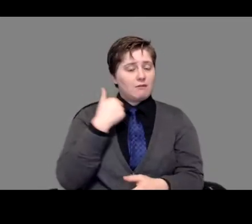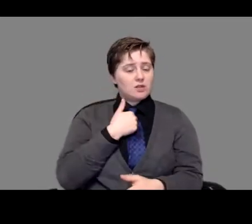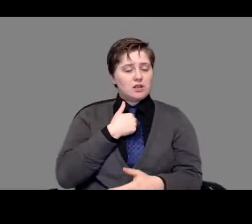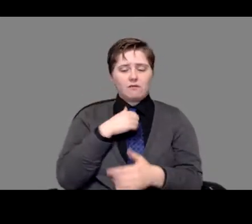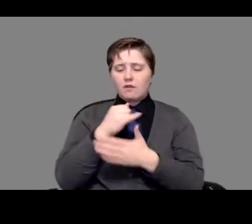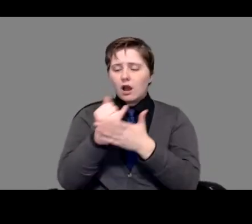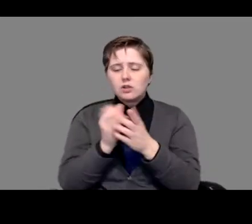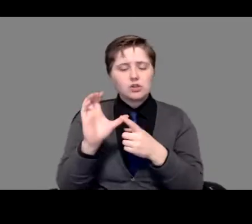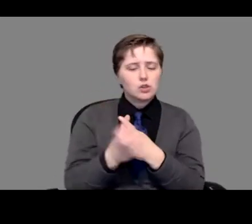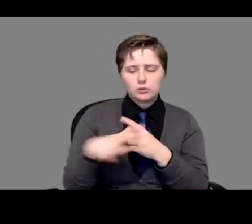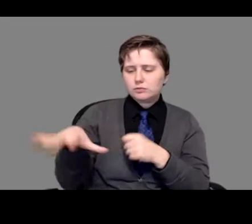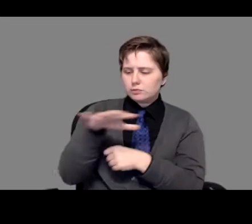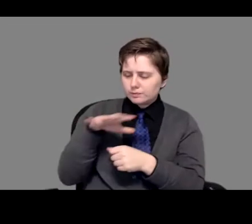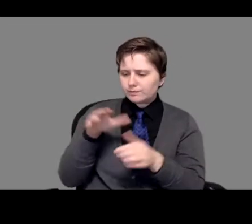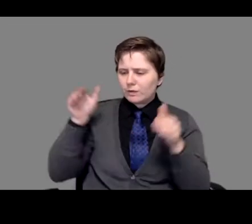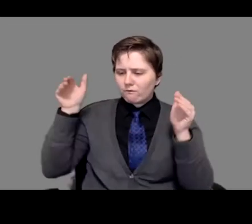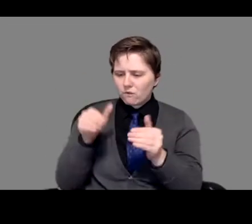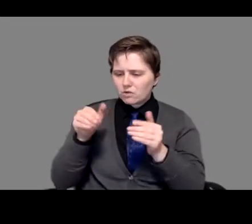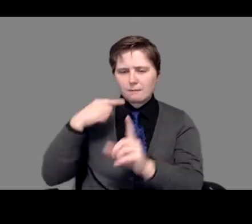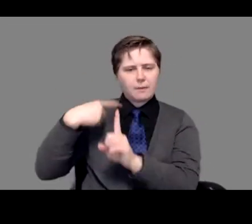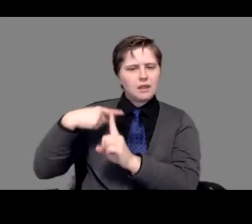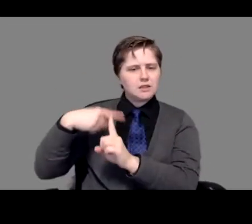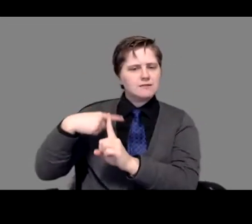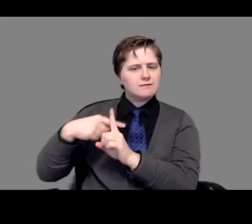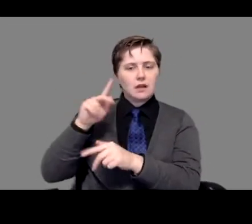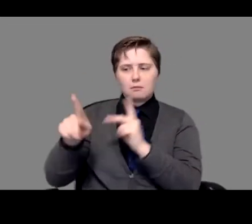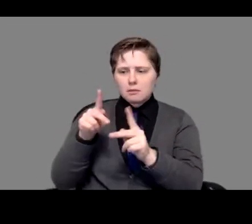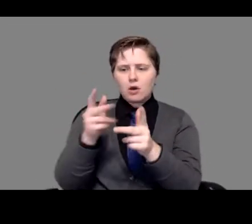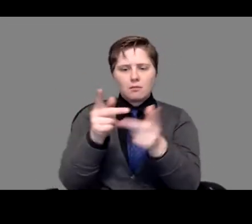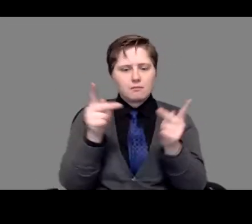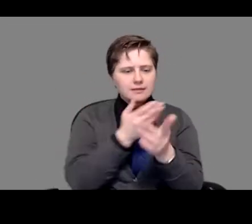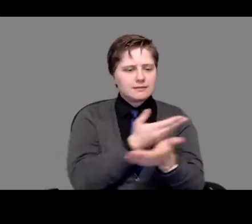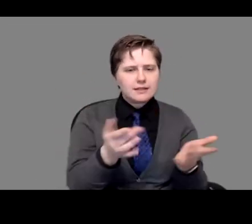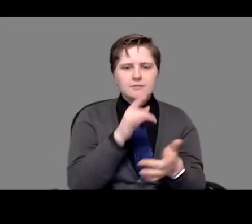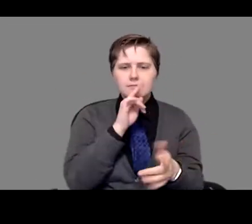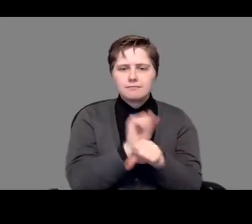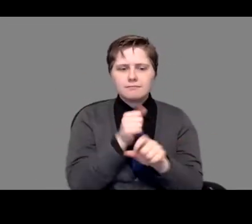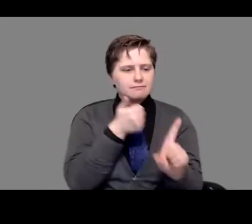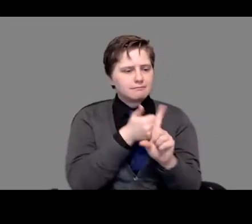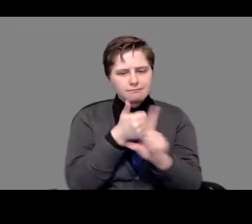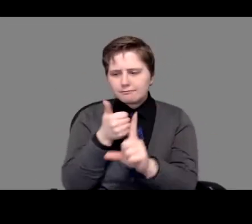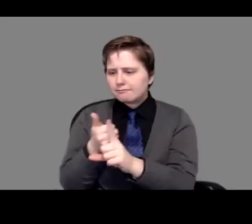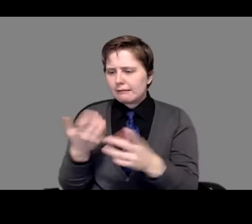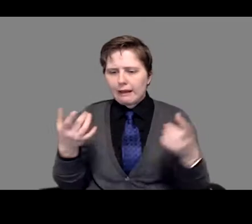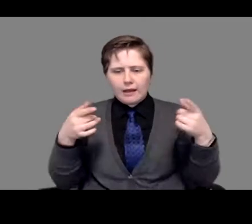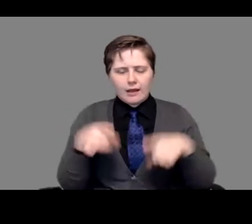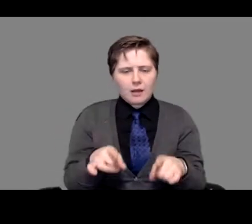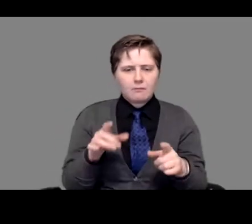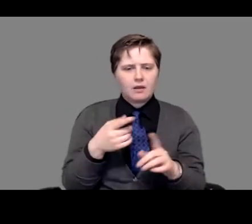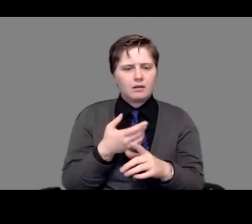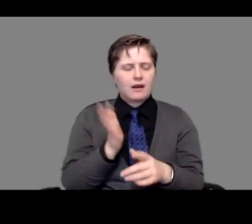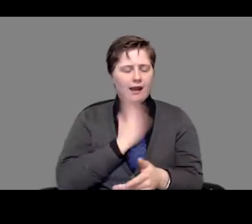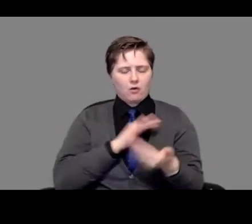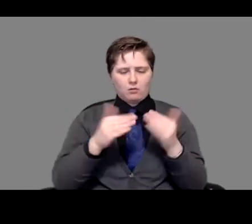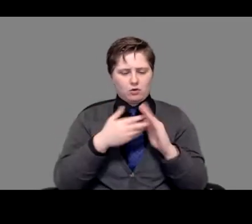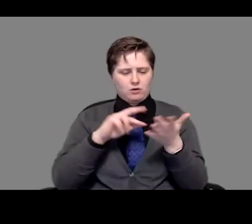lane and focusing on the positive people, places, and things that are kind of that form what our community is.